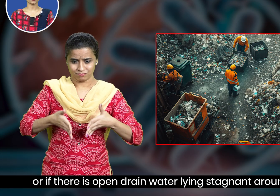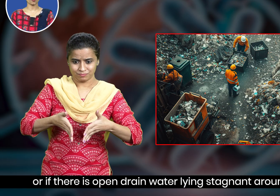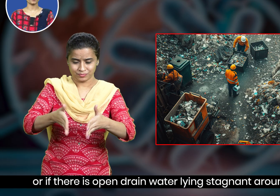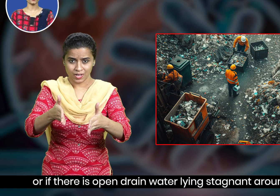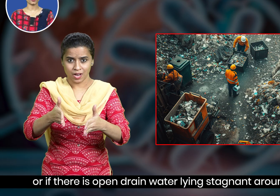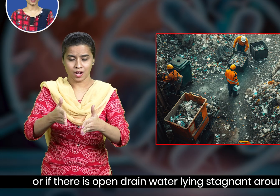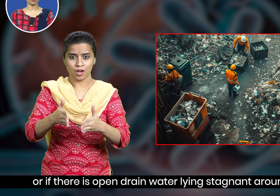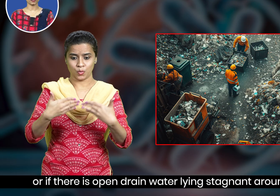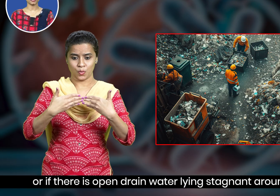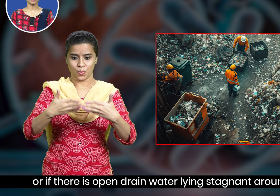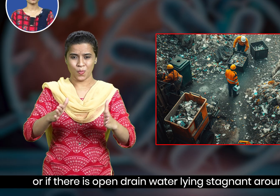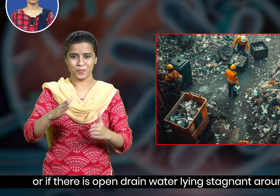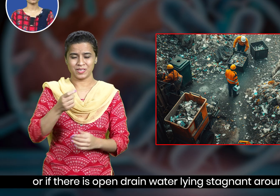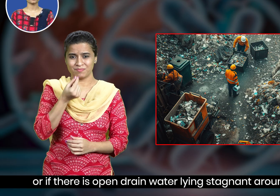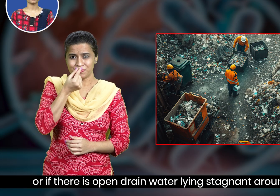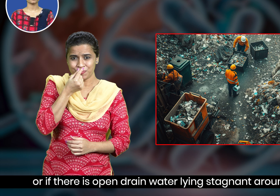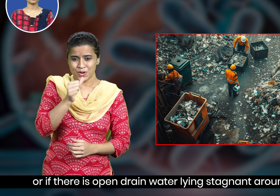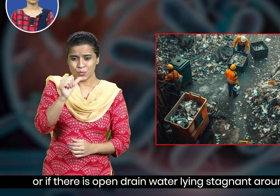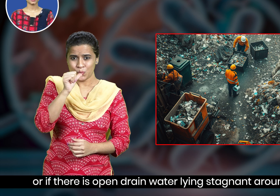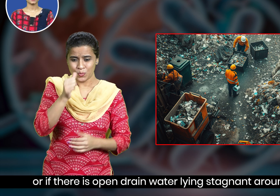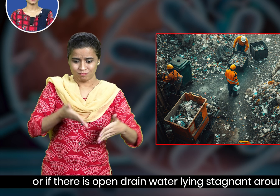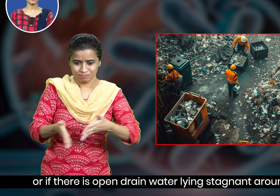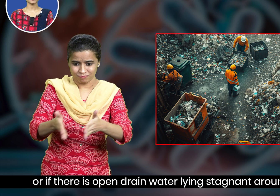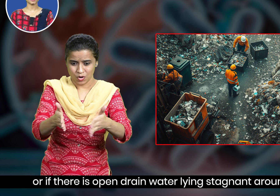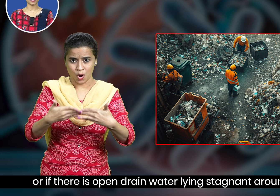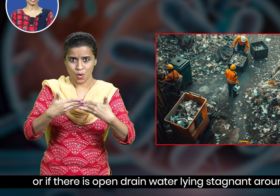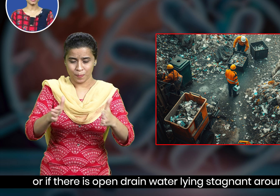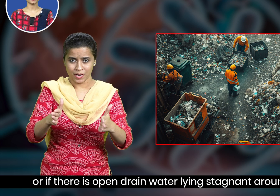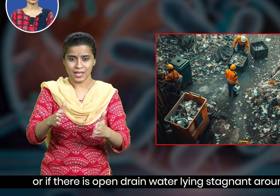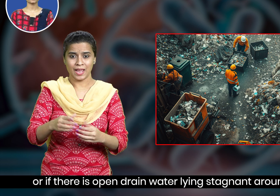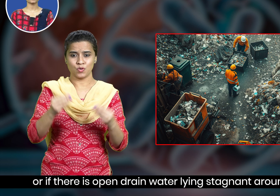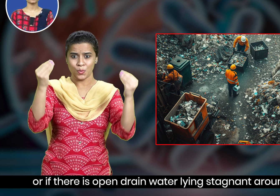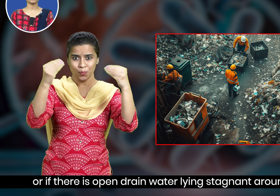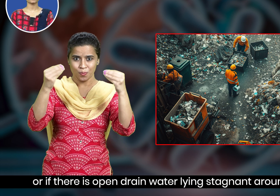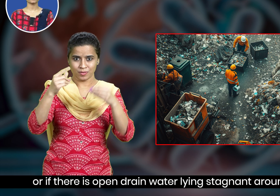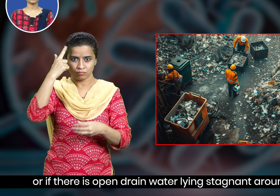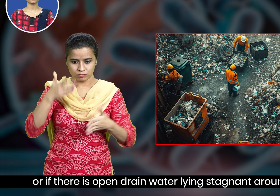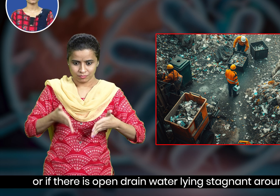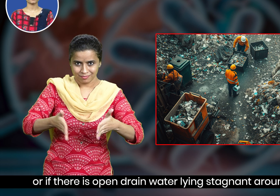there is open drain water lying stagnant